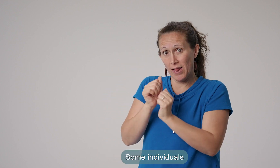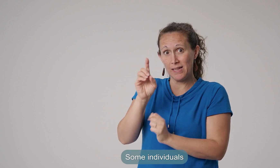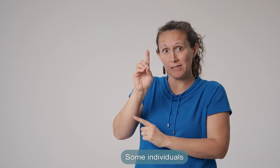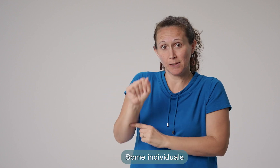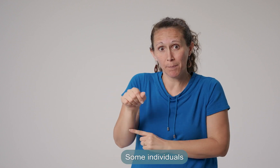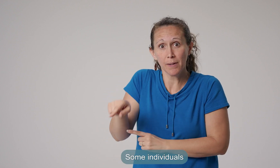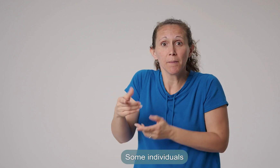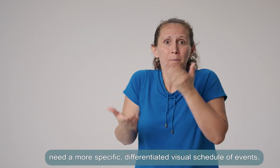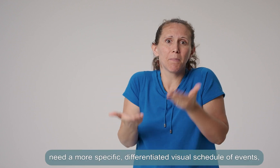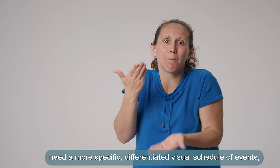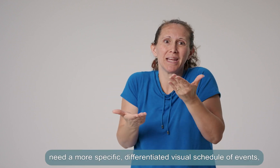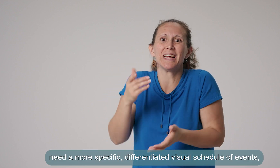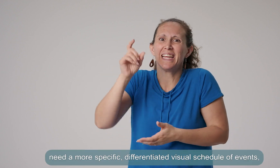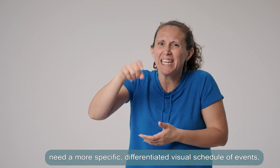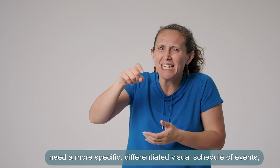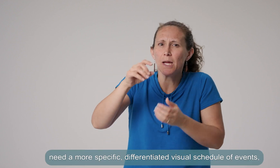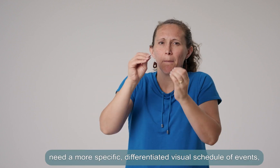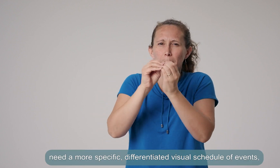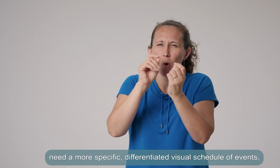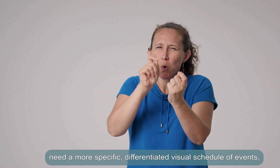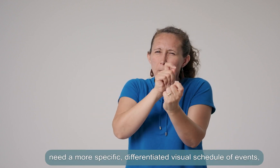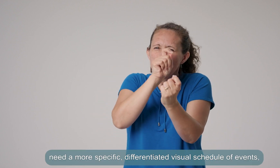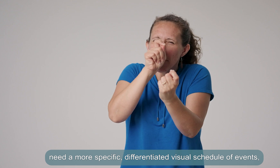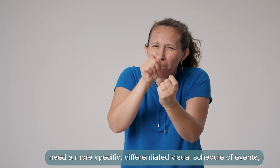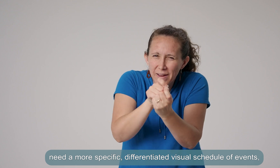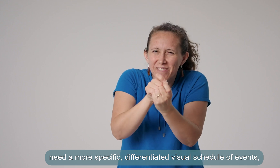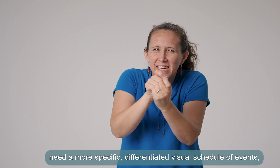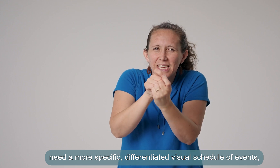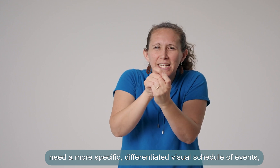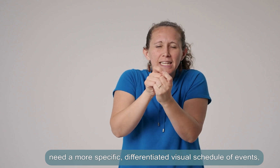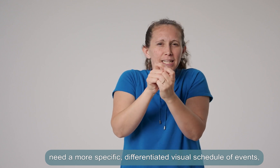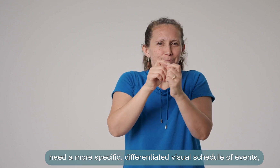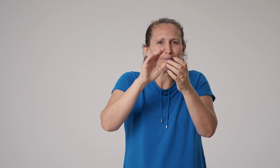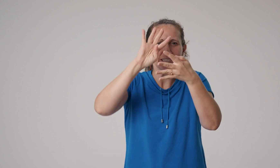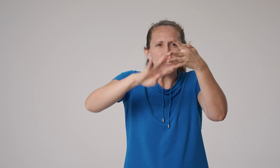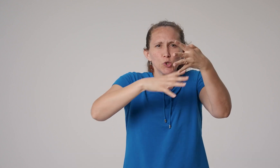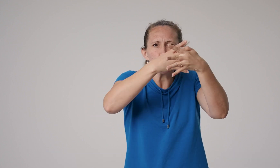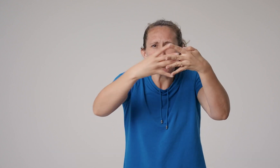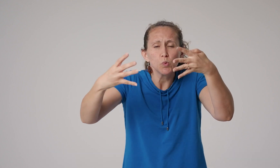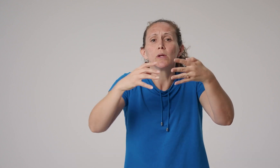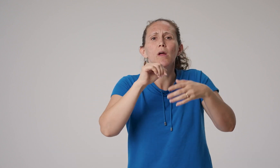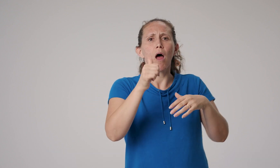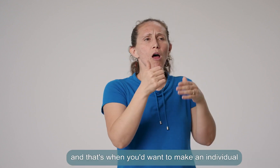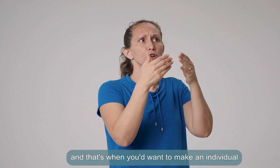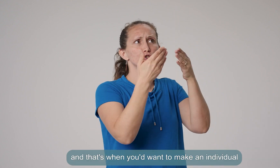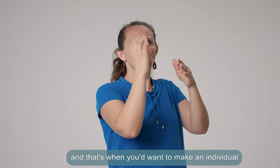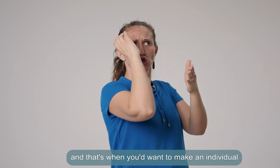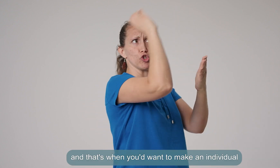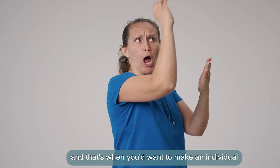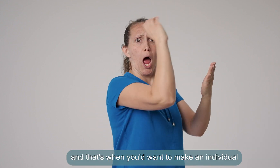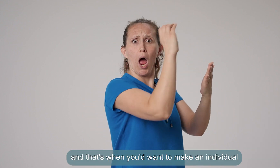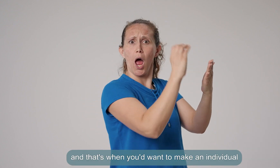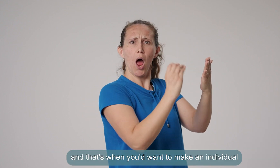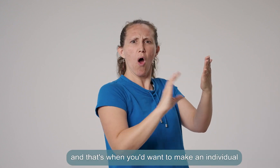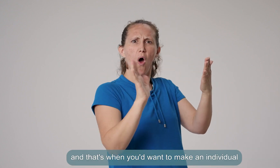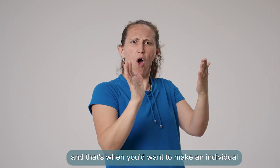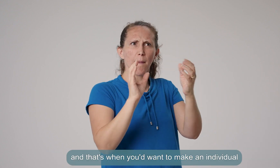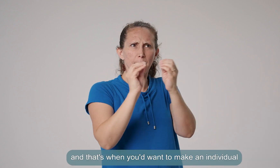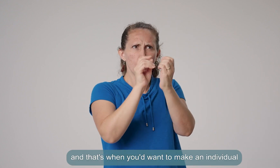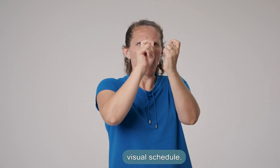Some individuals need a more specific, differentiated visual schedule of events, and that's when you'd want to make an individual